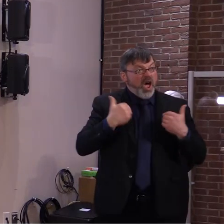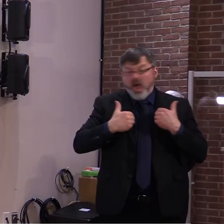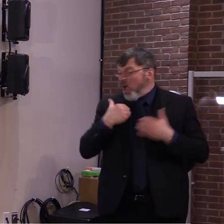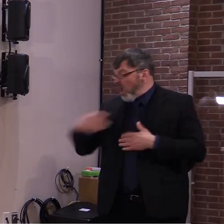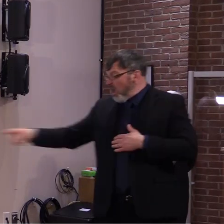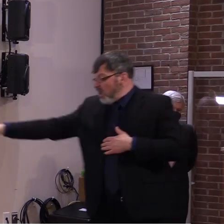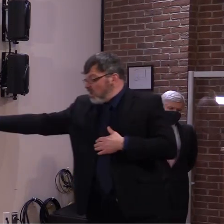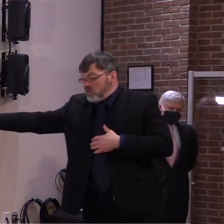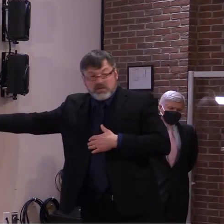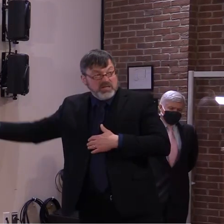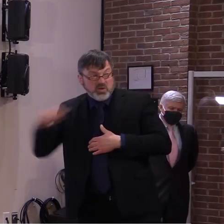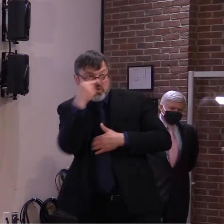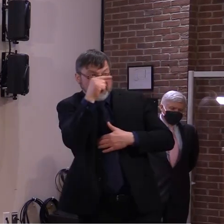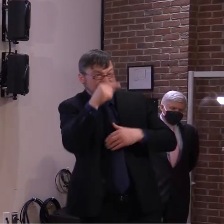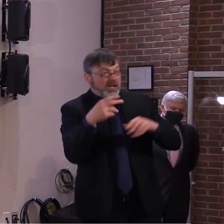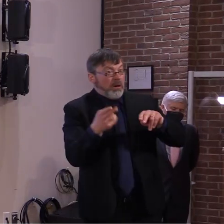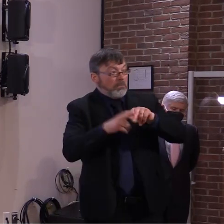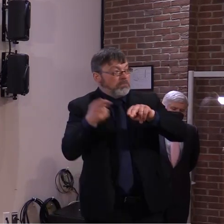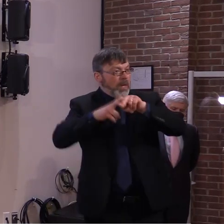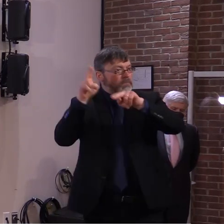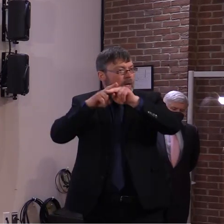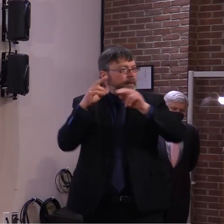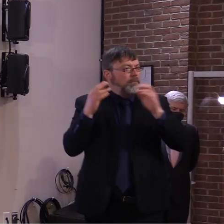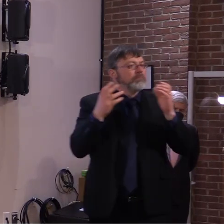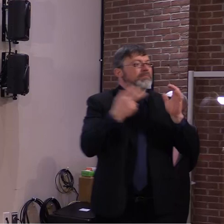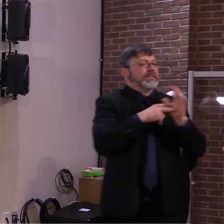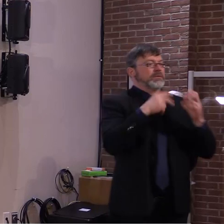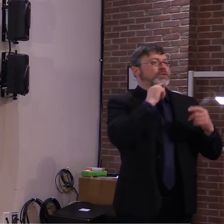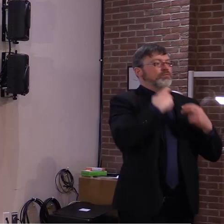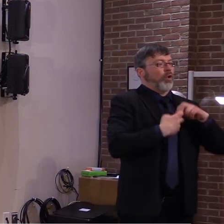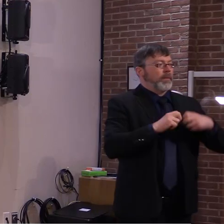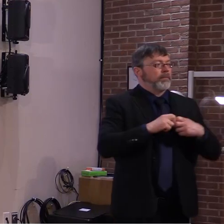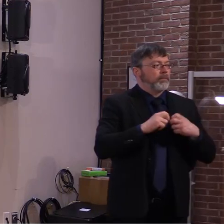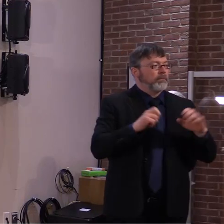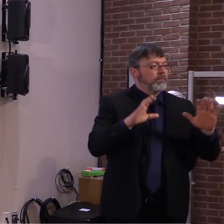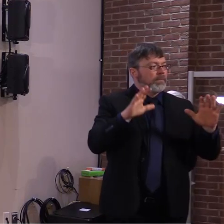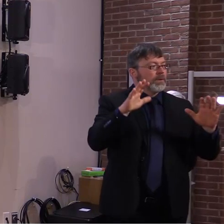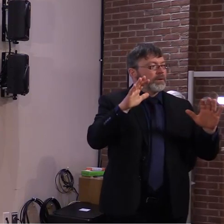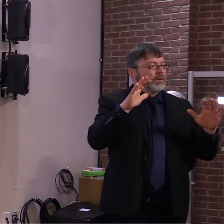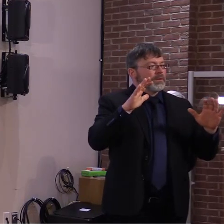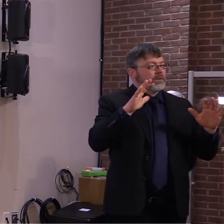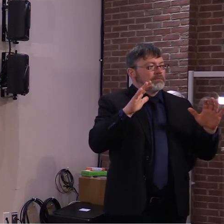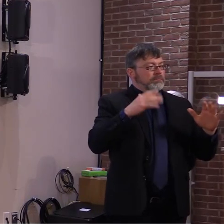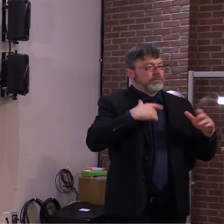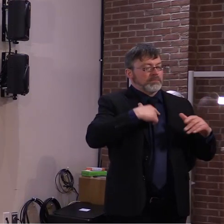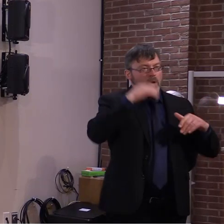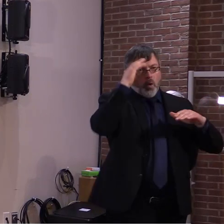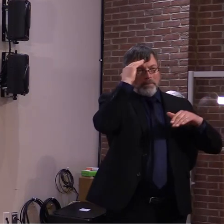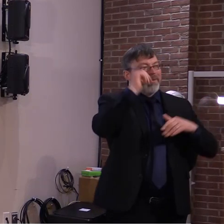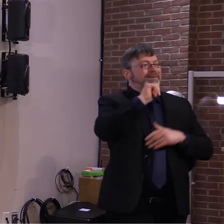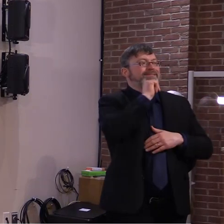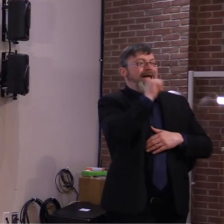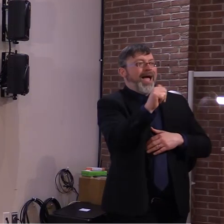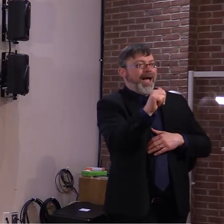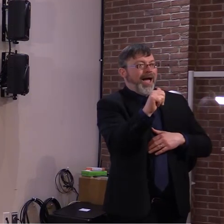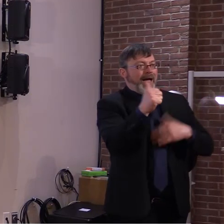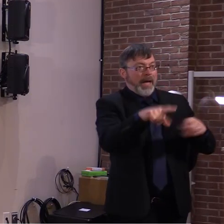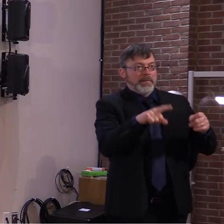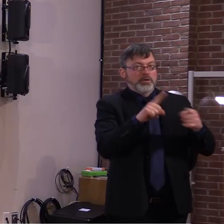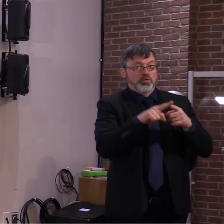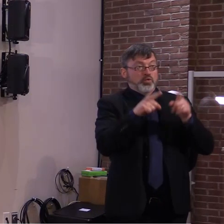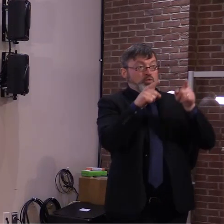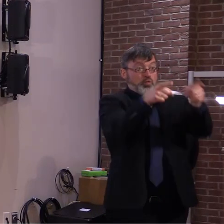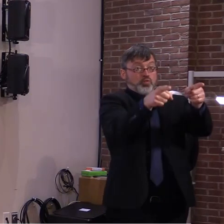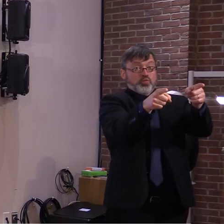happen. I would hate to see it progress further. Don't let the virus get the best of us. I also want to